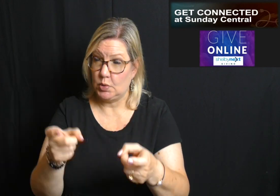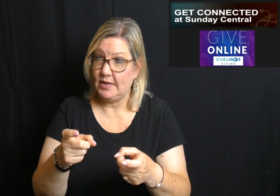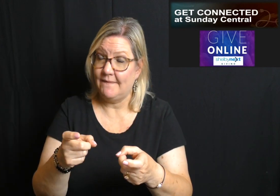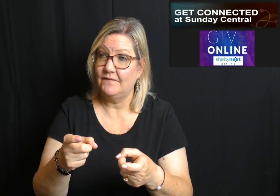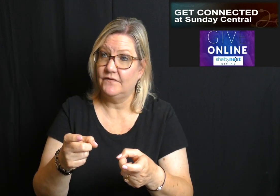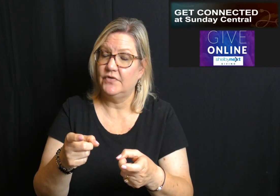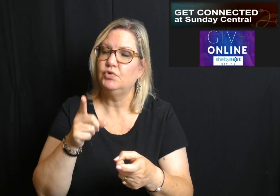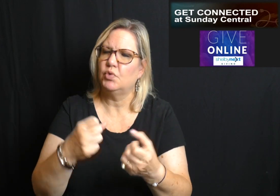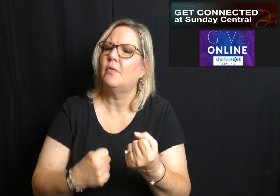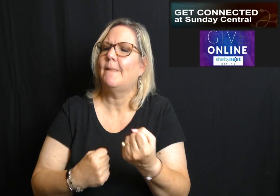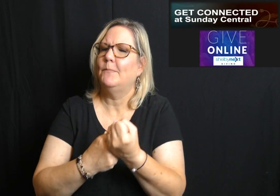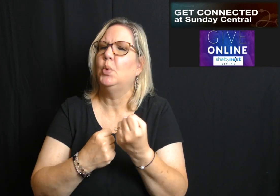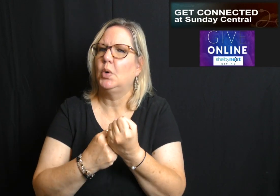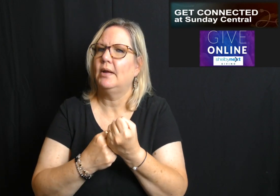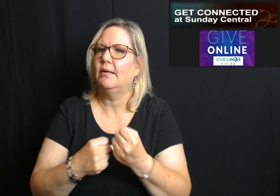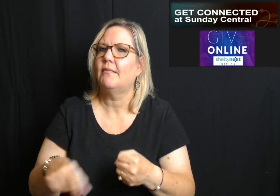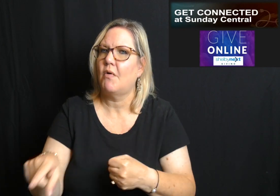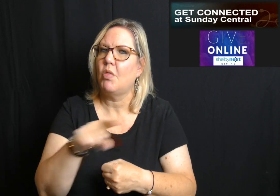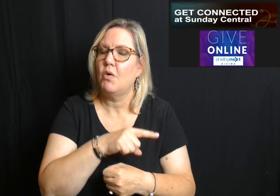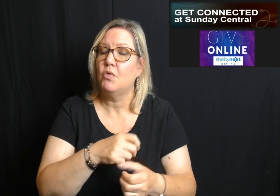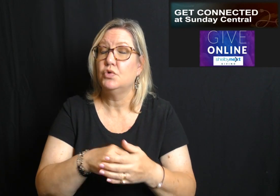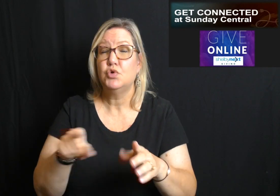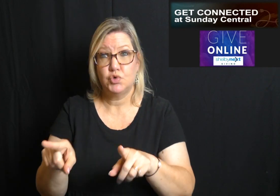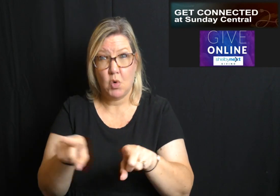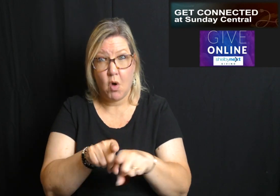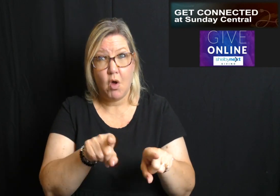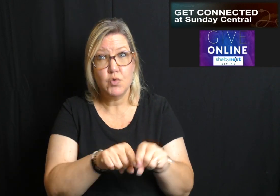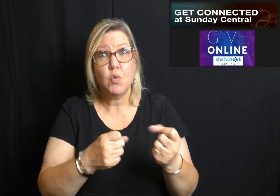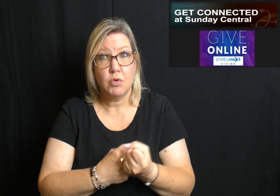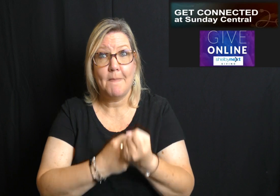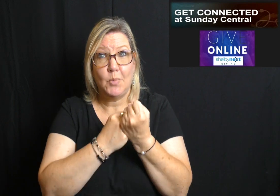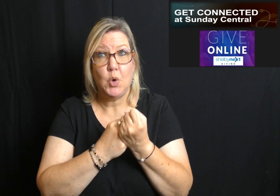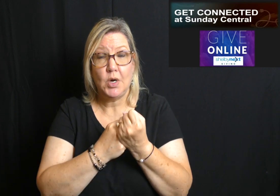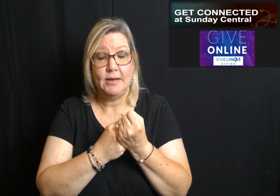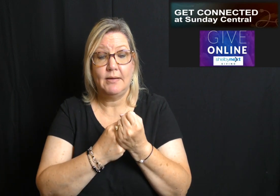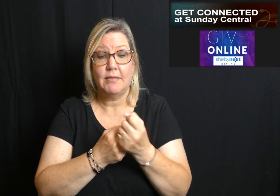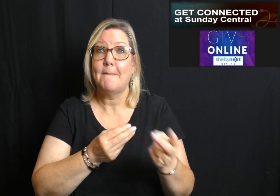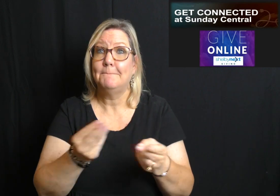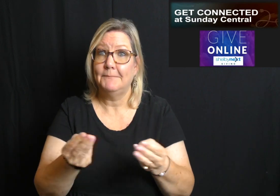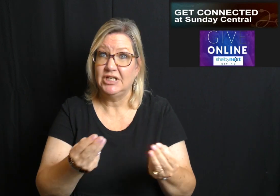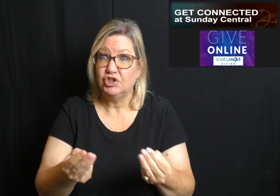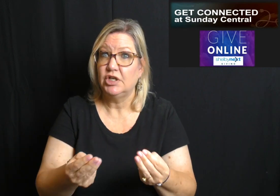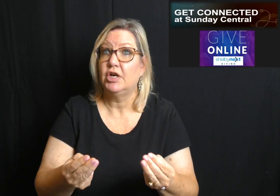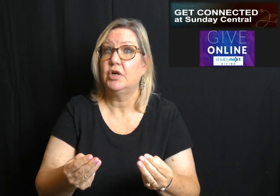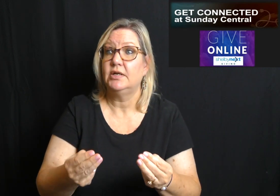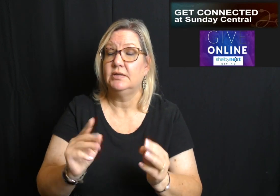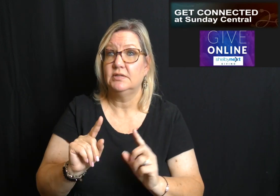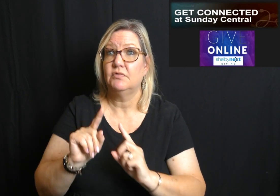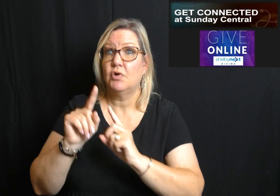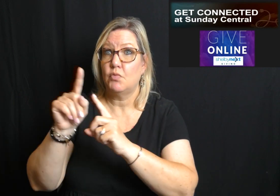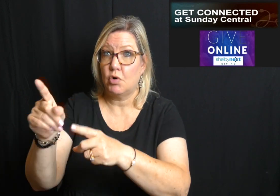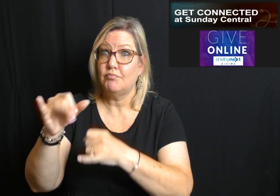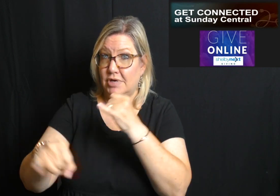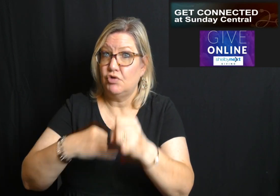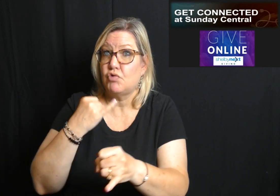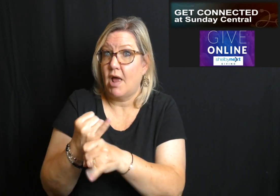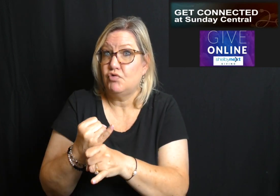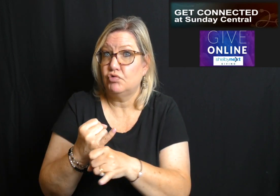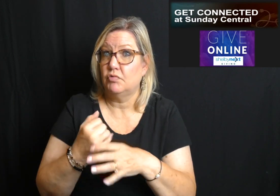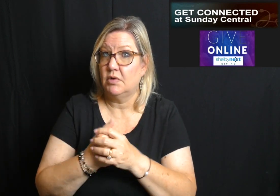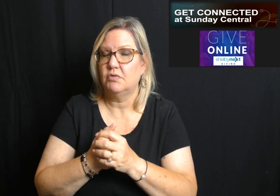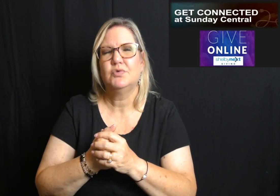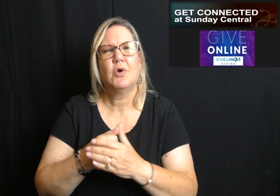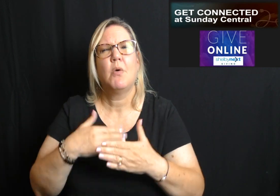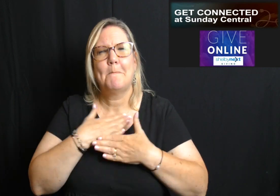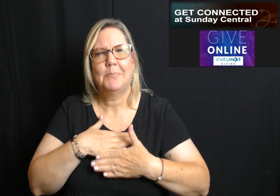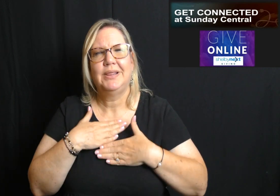things. Also, you empower missionaries that are across the world doing the work of the kingdom. So give online.